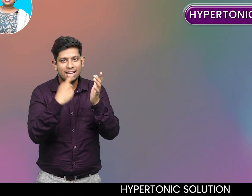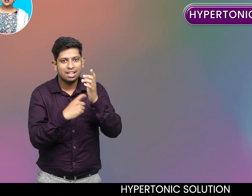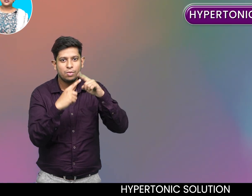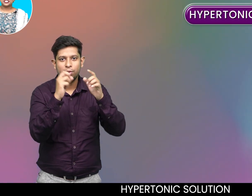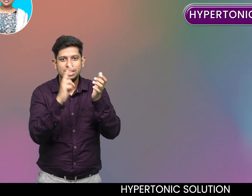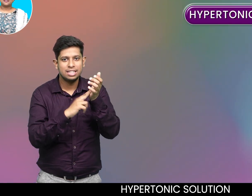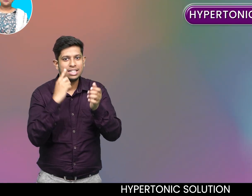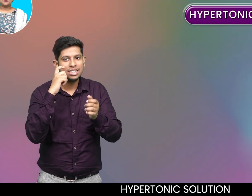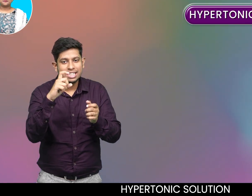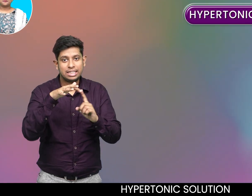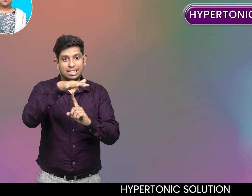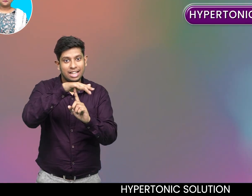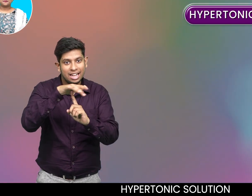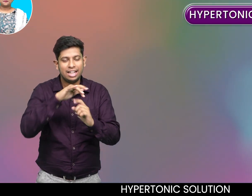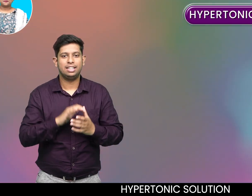Hypertonic solution.